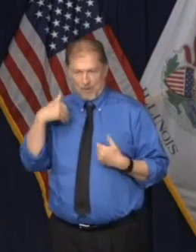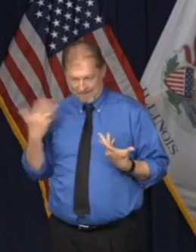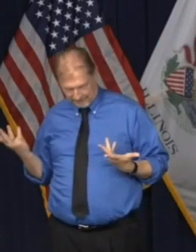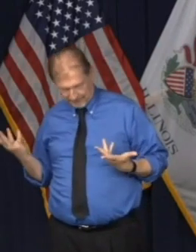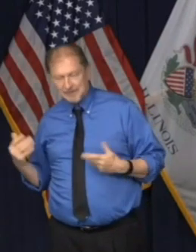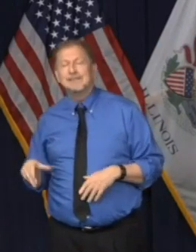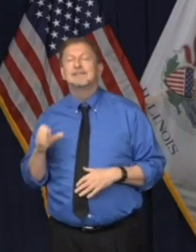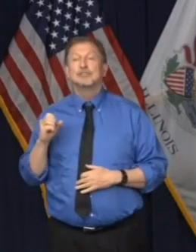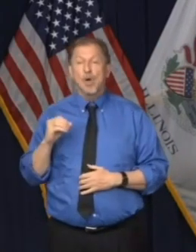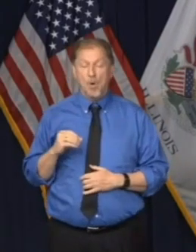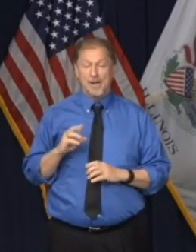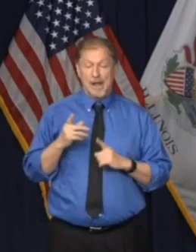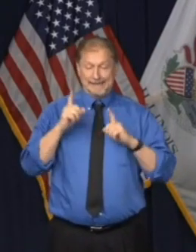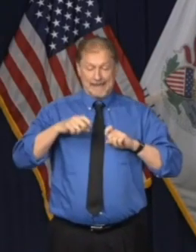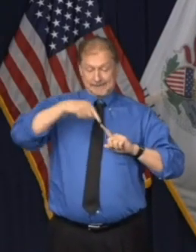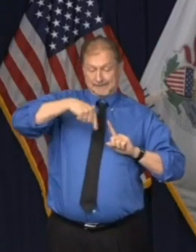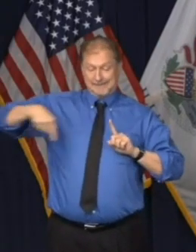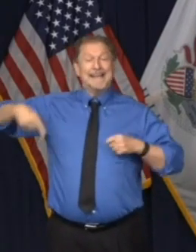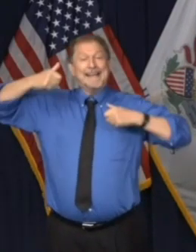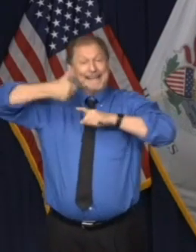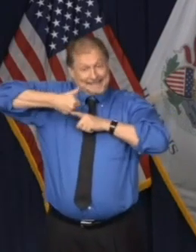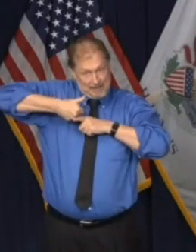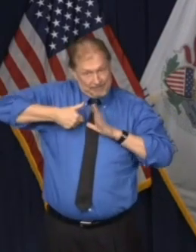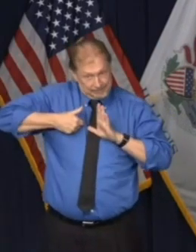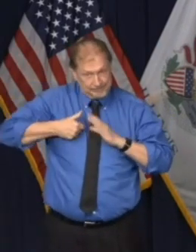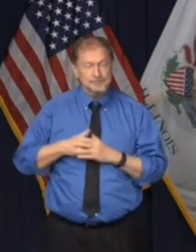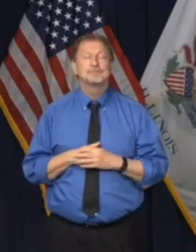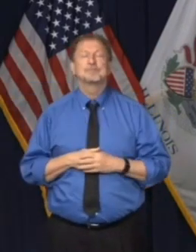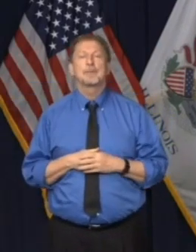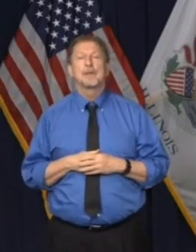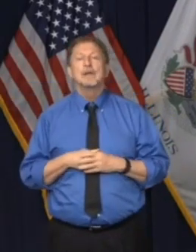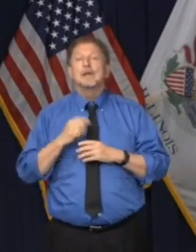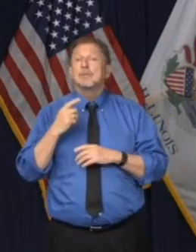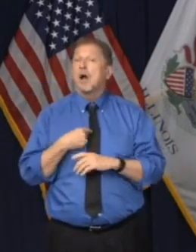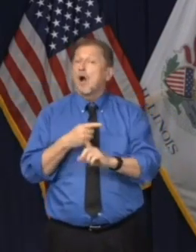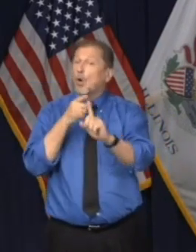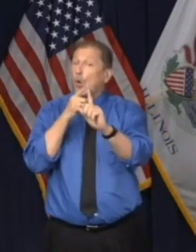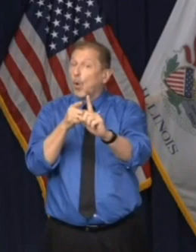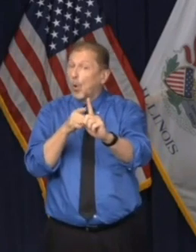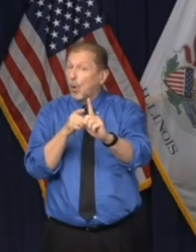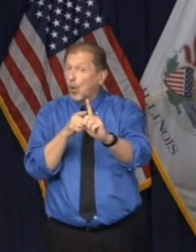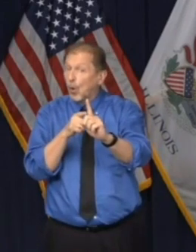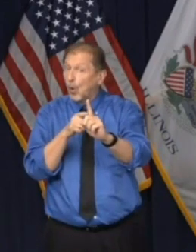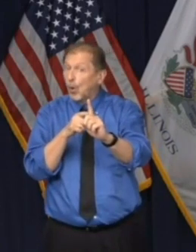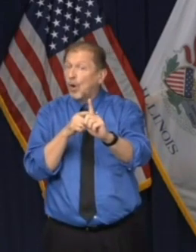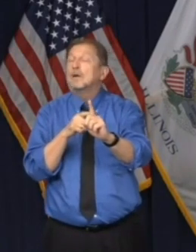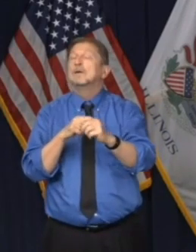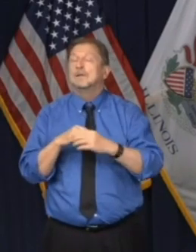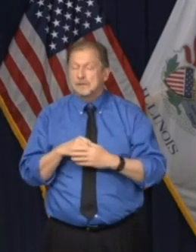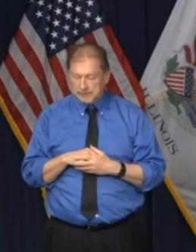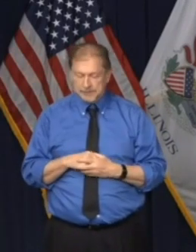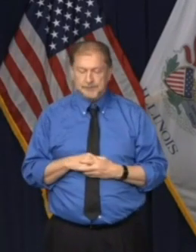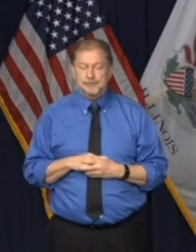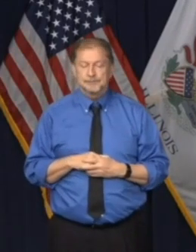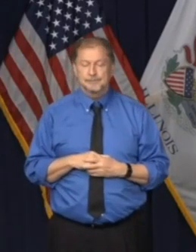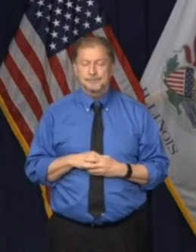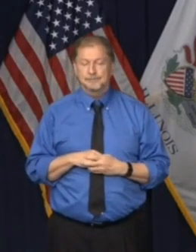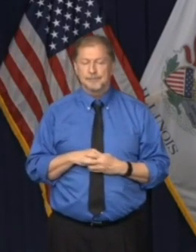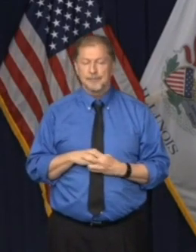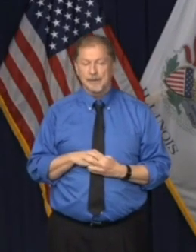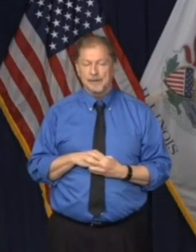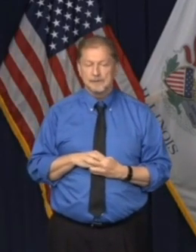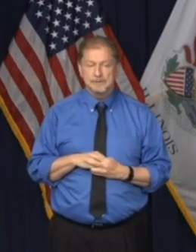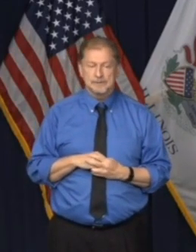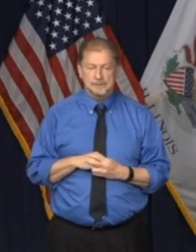the specimen. So my optimism about testing has been that we've been able to obtain